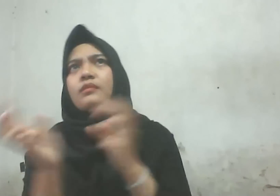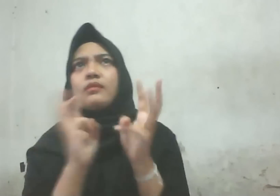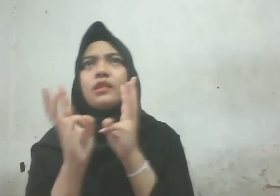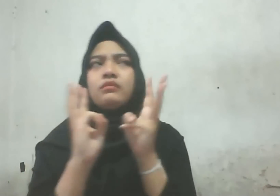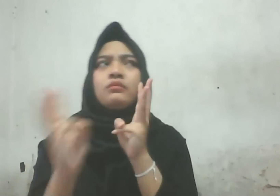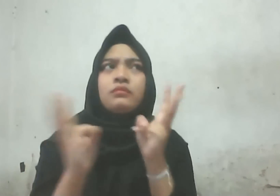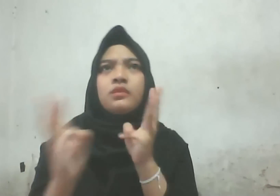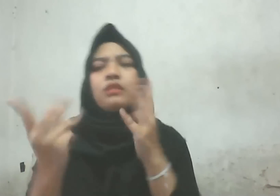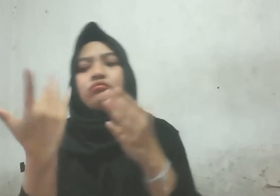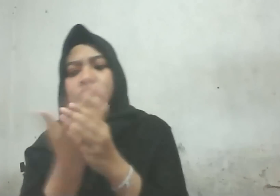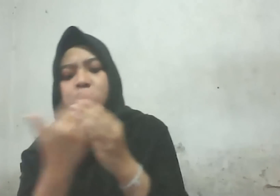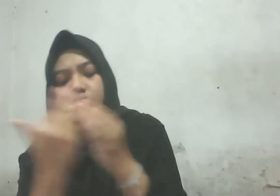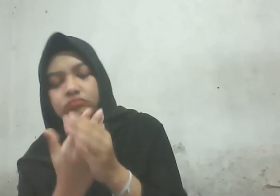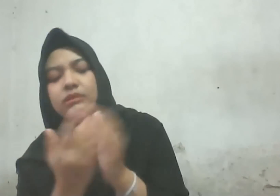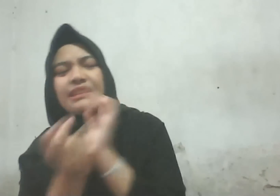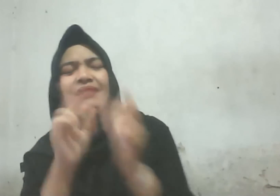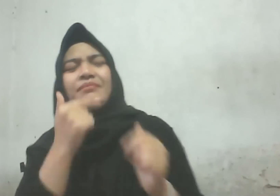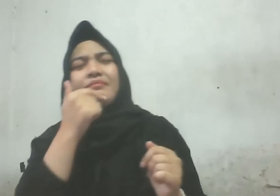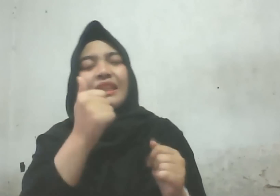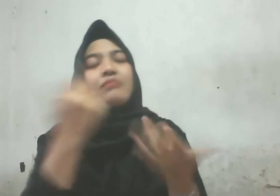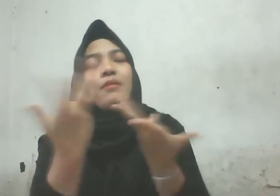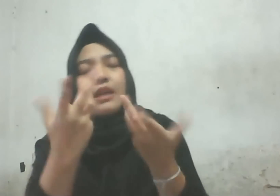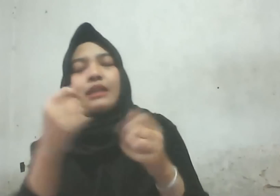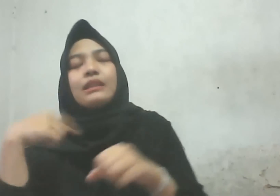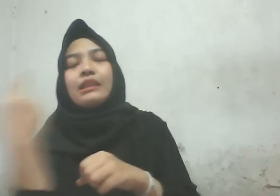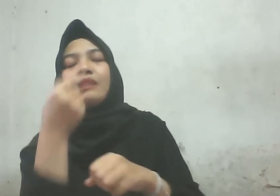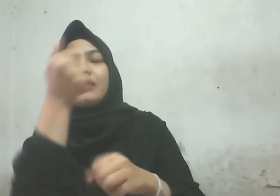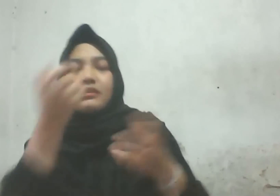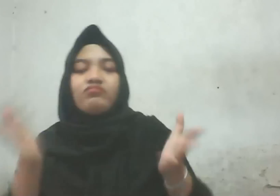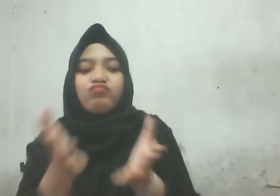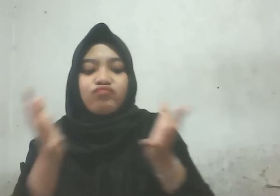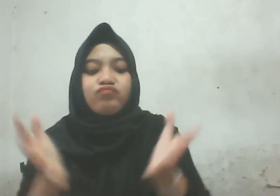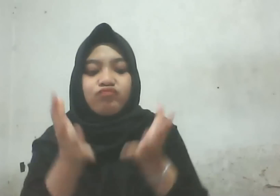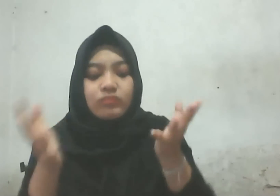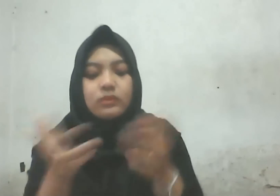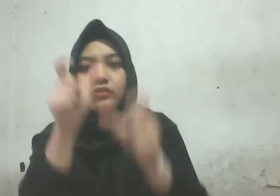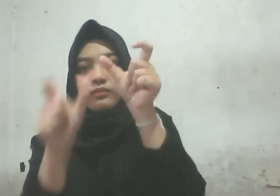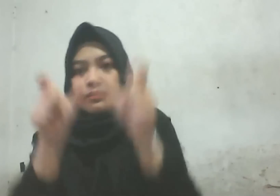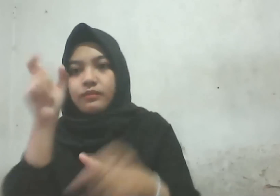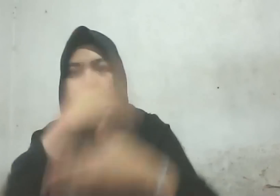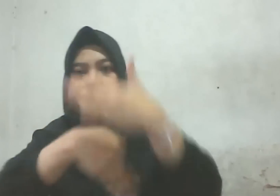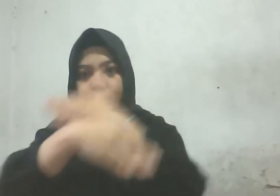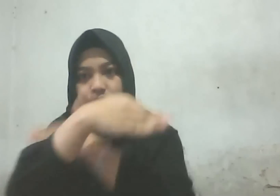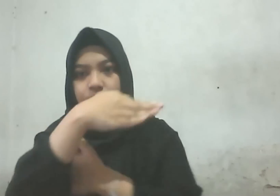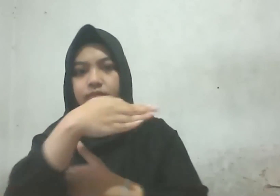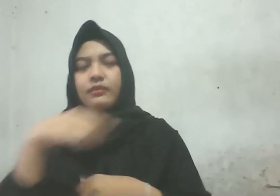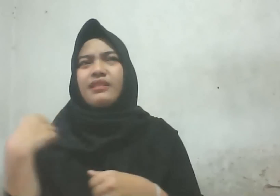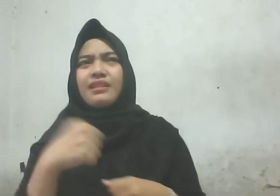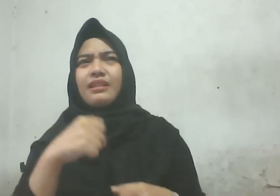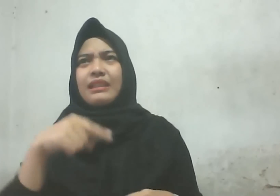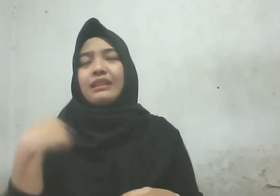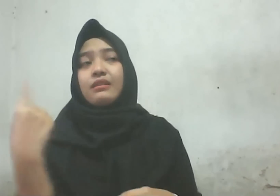intellectualizing or enlightening and empowering people with disabilities. We cannot voice people